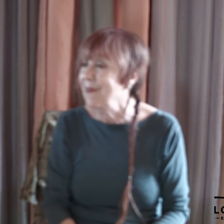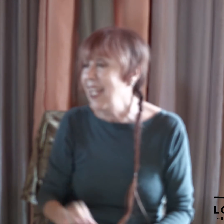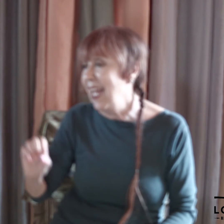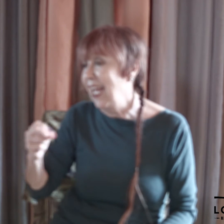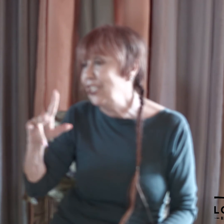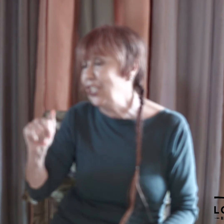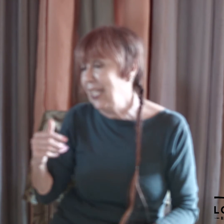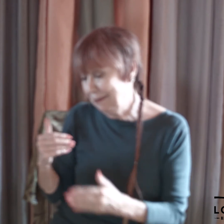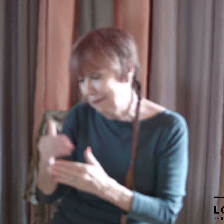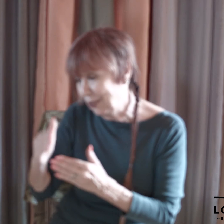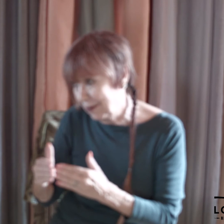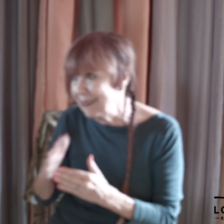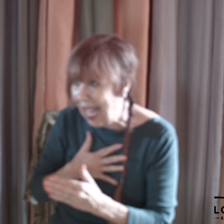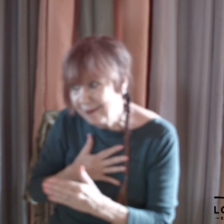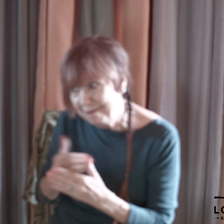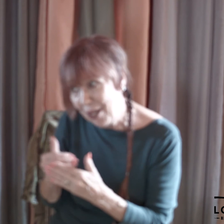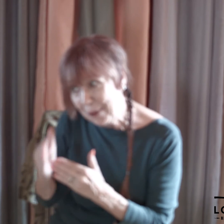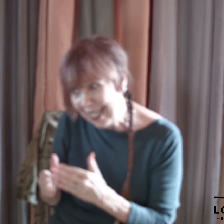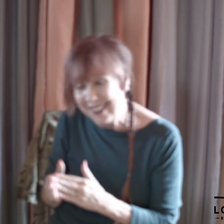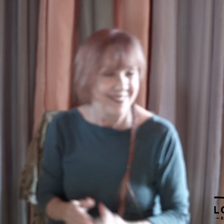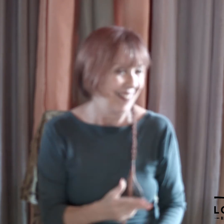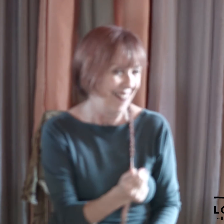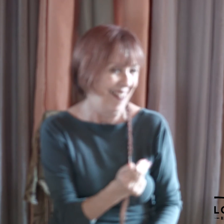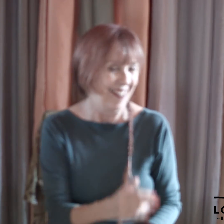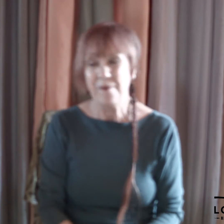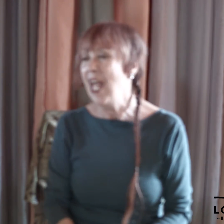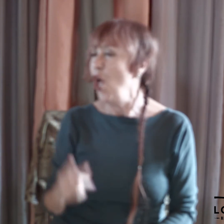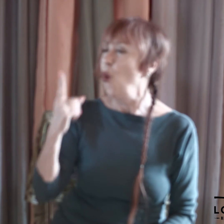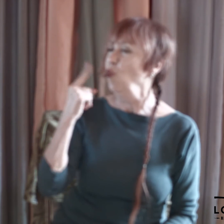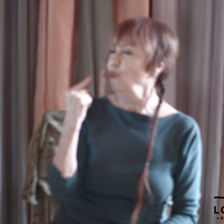closing, sadly, in recent decades,